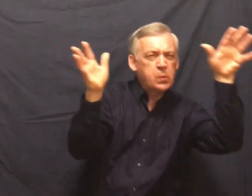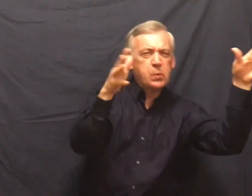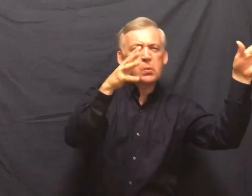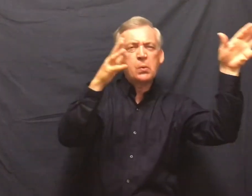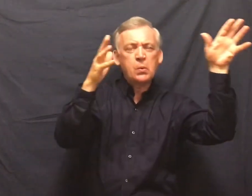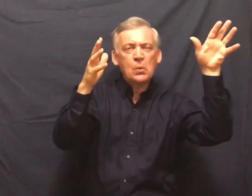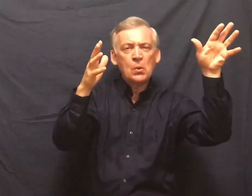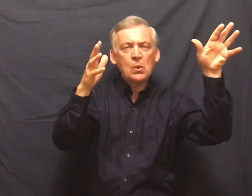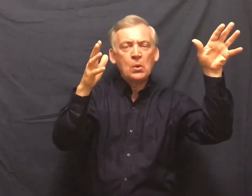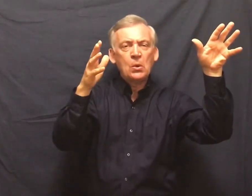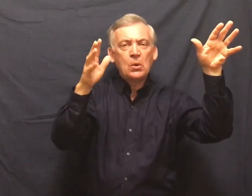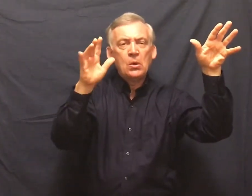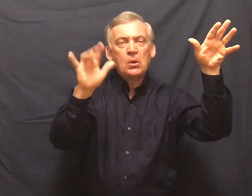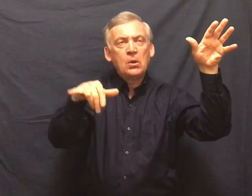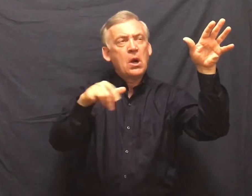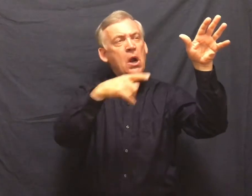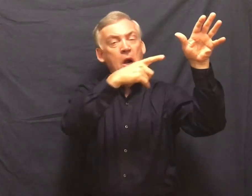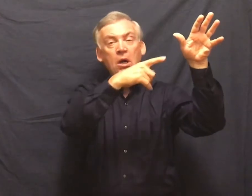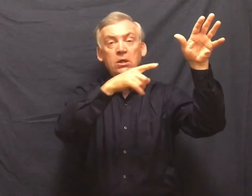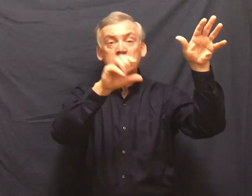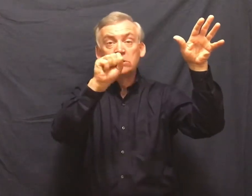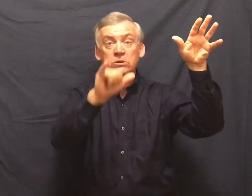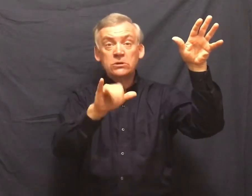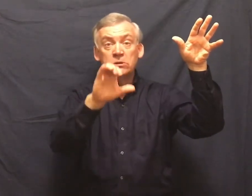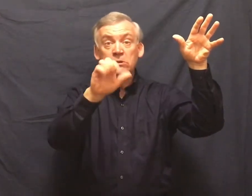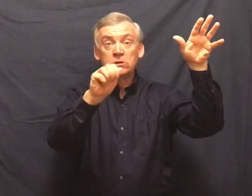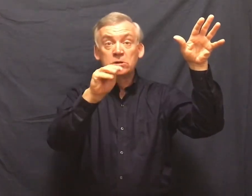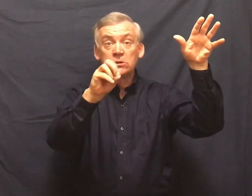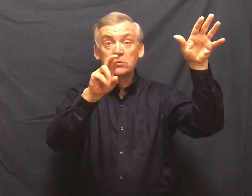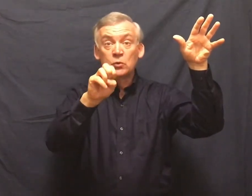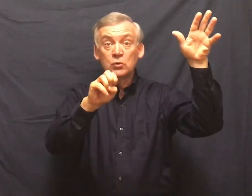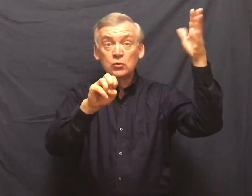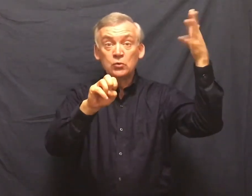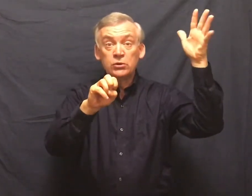The sycamore leaves turned up their silver sides.